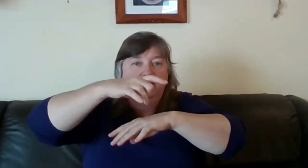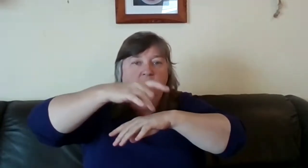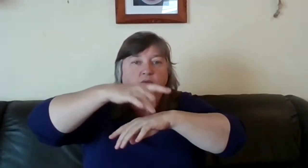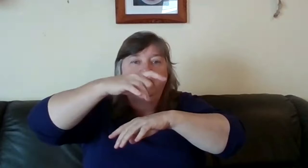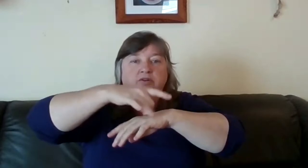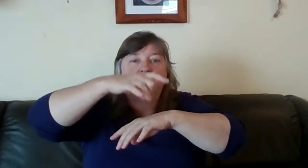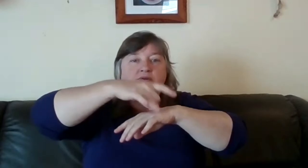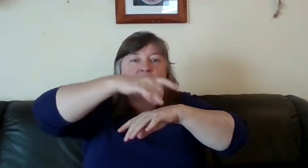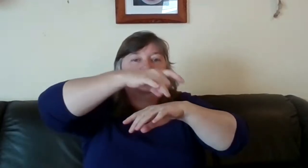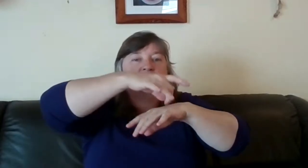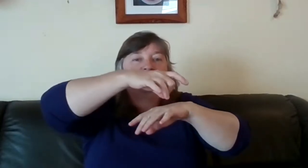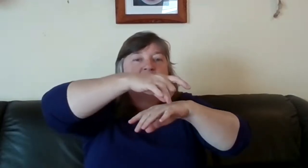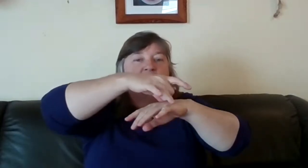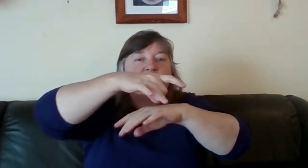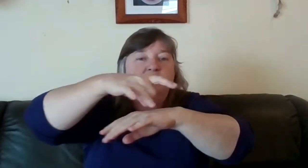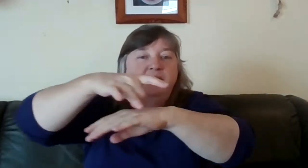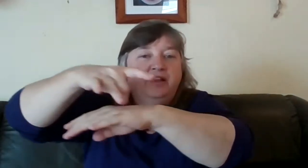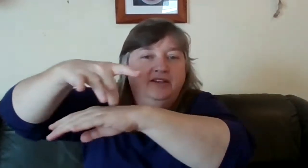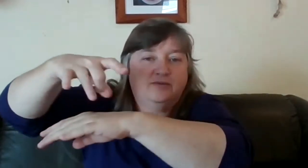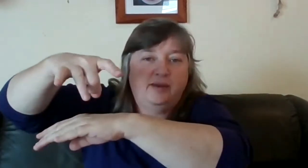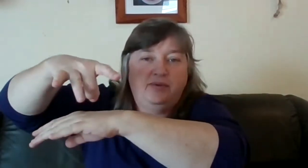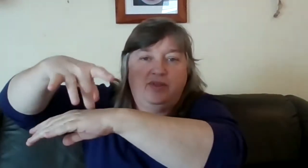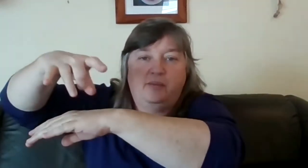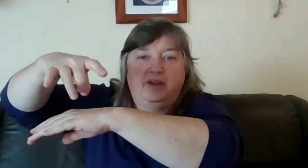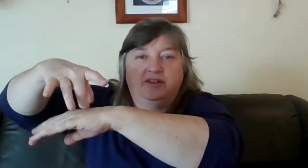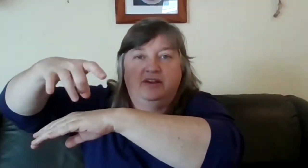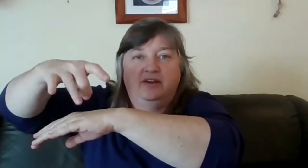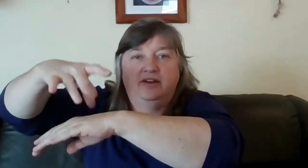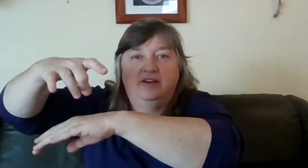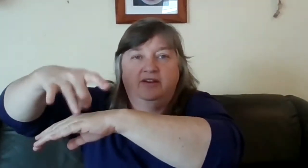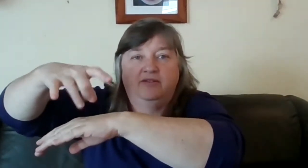and what do? You to tell if a melon is ripe, you thump it, right?